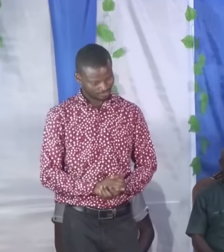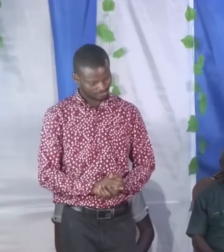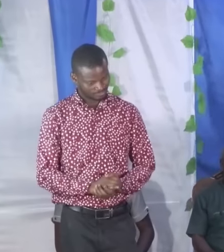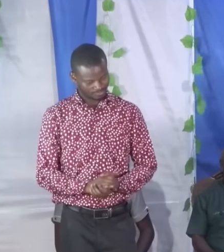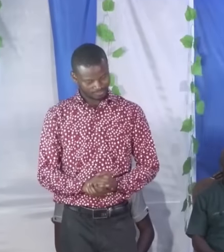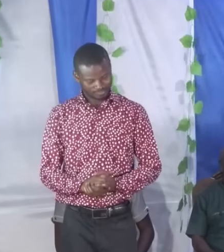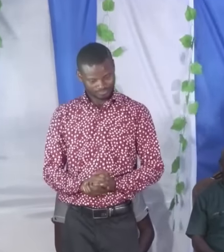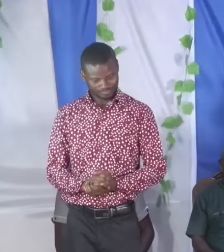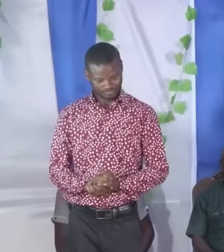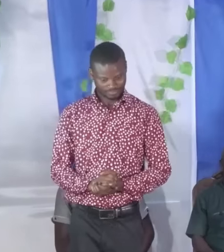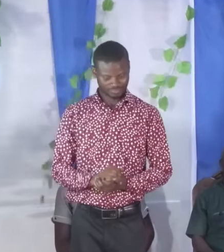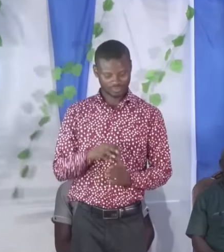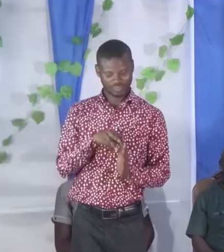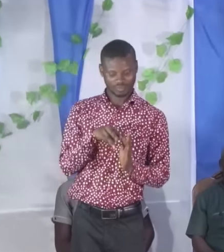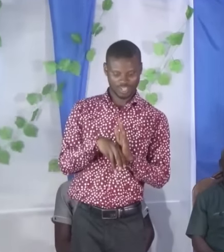ana me san kwa ka Matthew